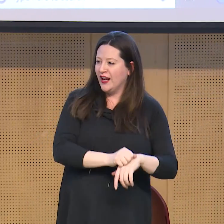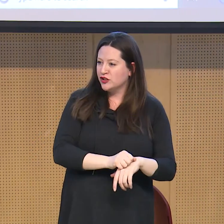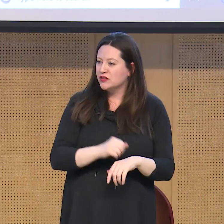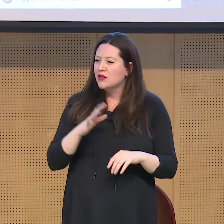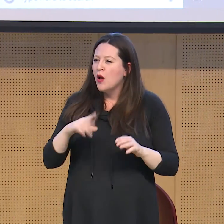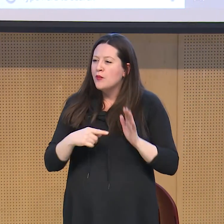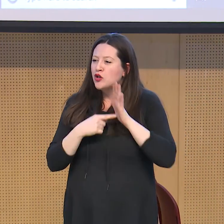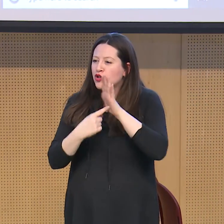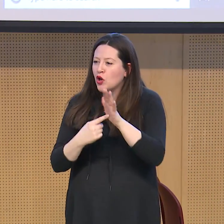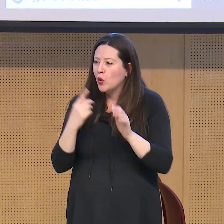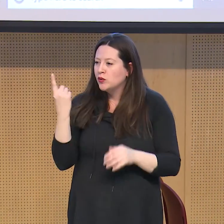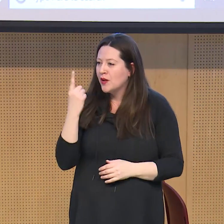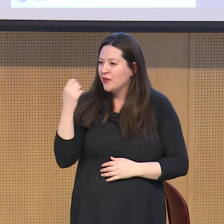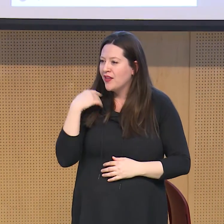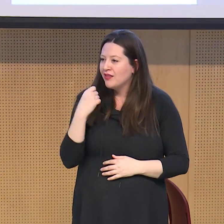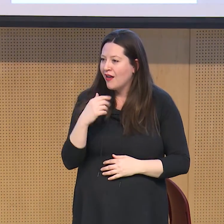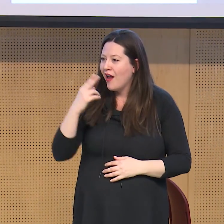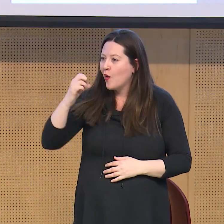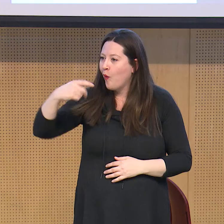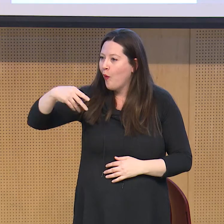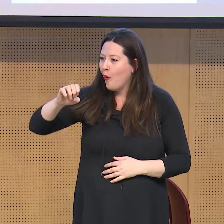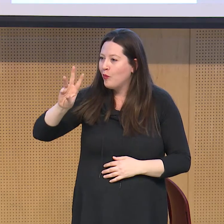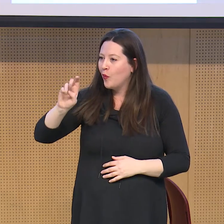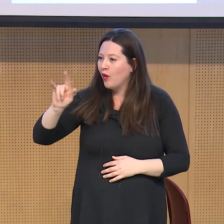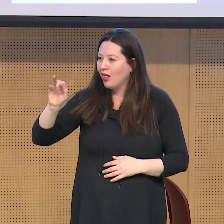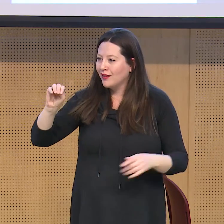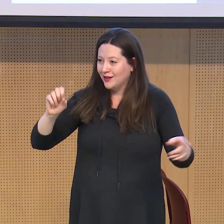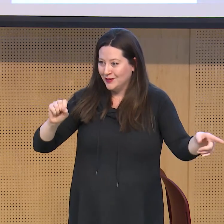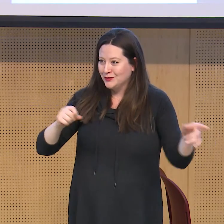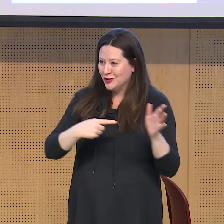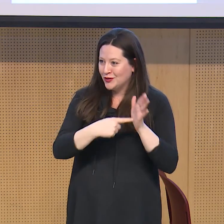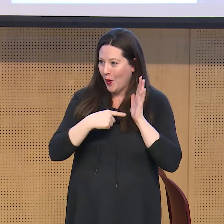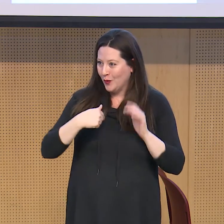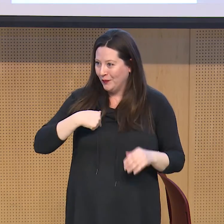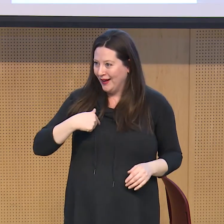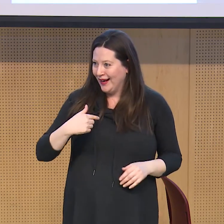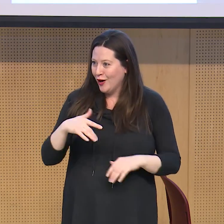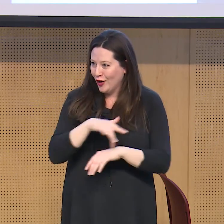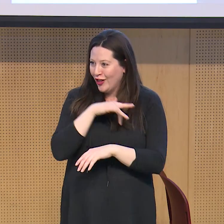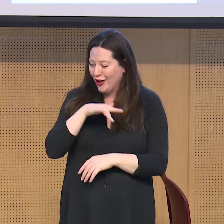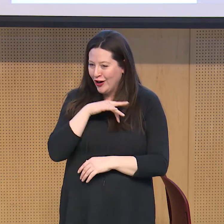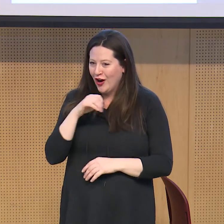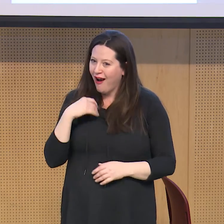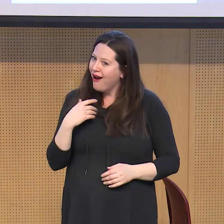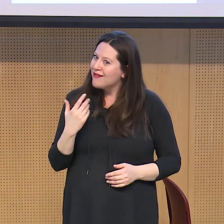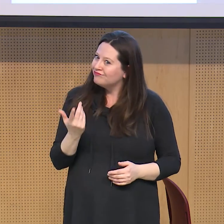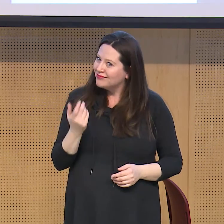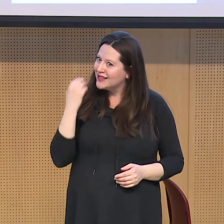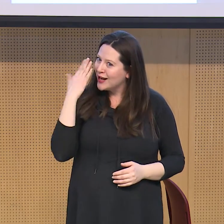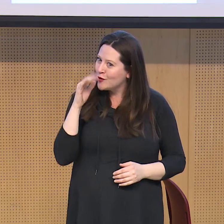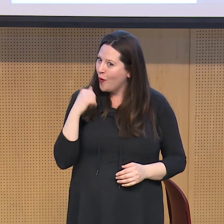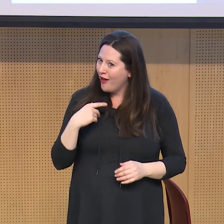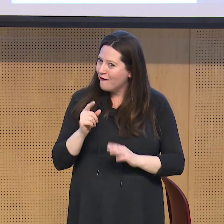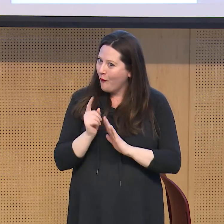Before I go ahead and show you how to make a reservation, I want to show you something that Hope Williams showed me